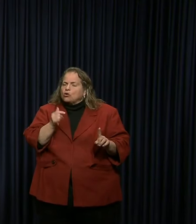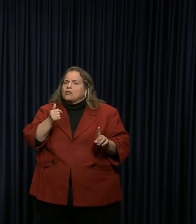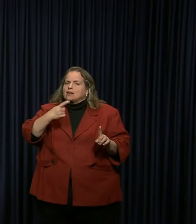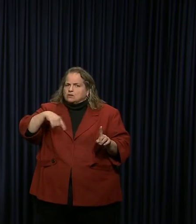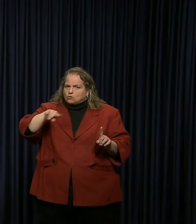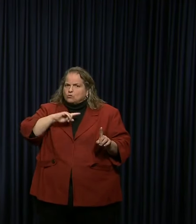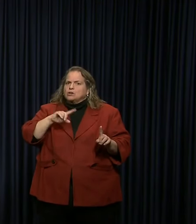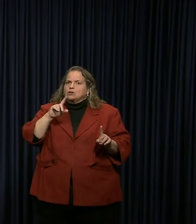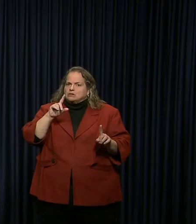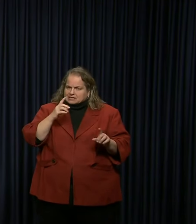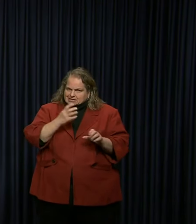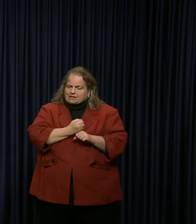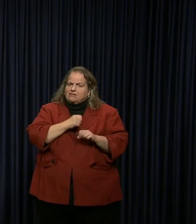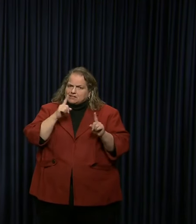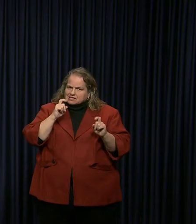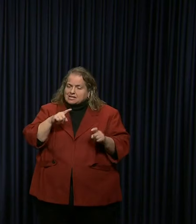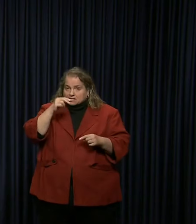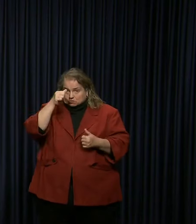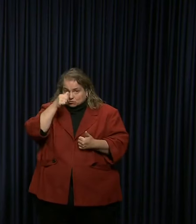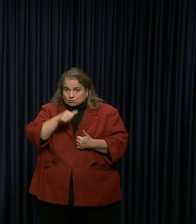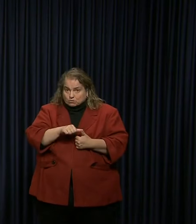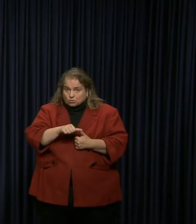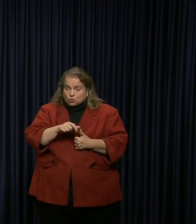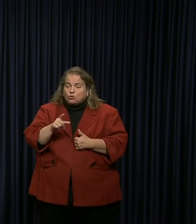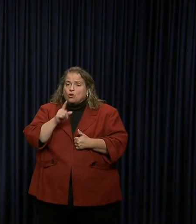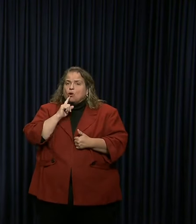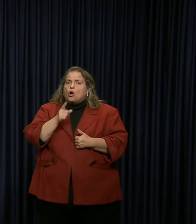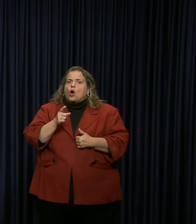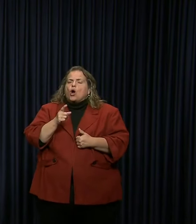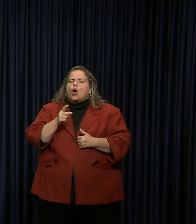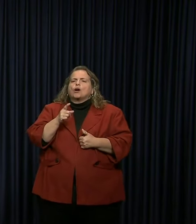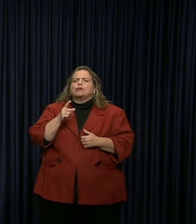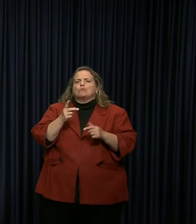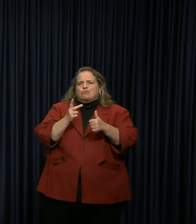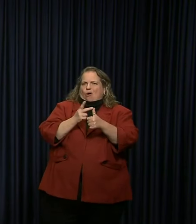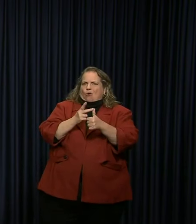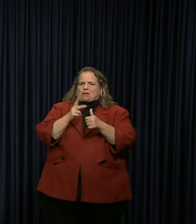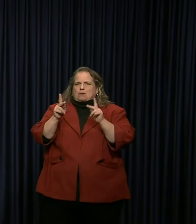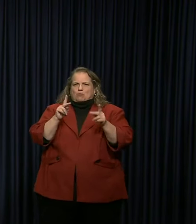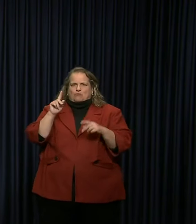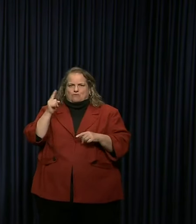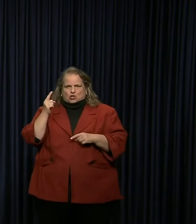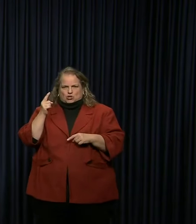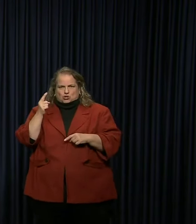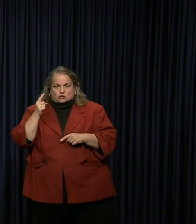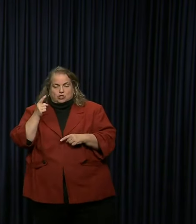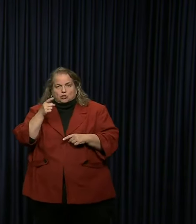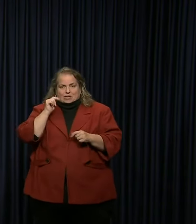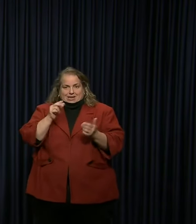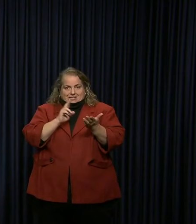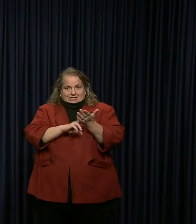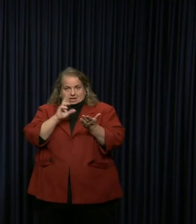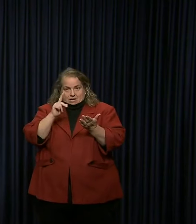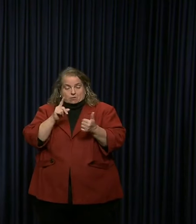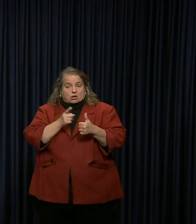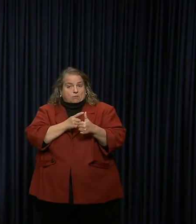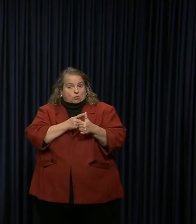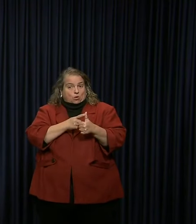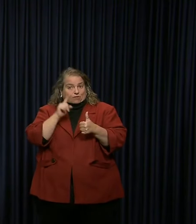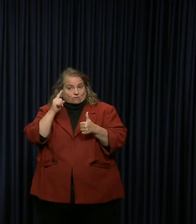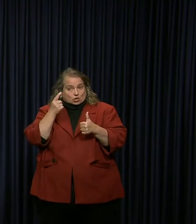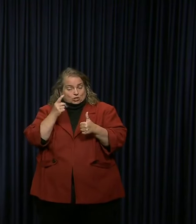get it in. And remember, there are a couple of tiers or priorities that you can sign up for. Number